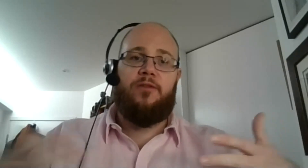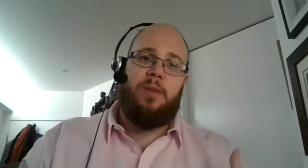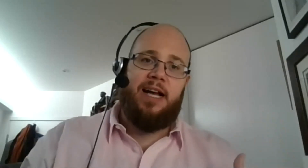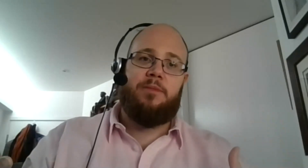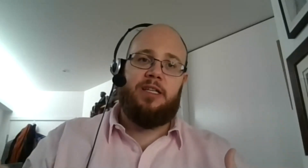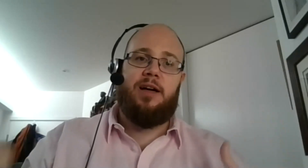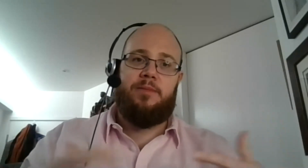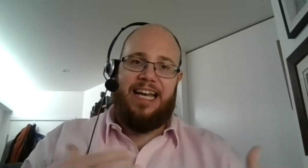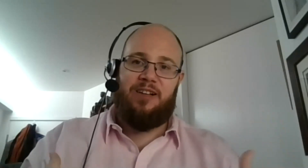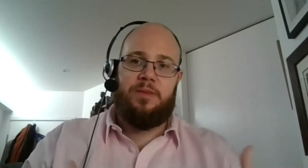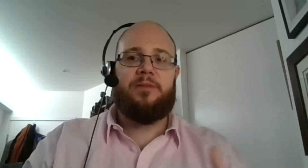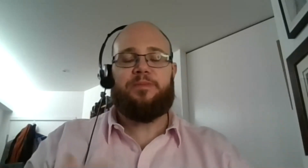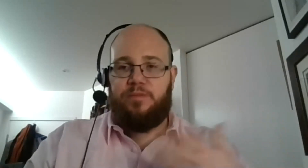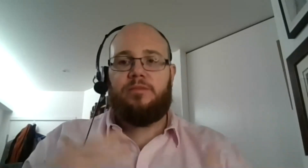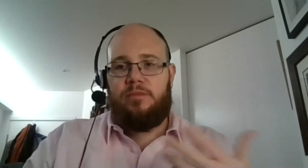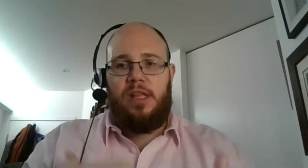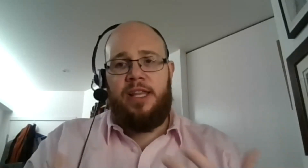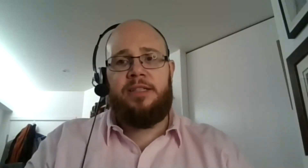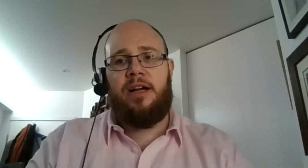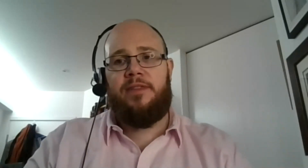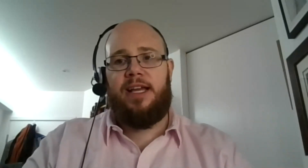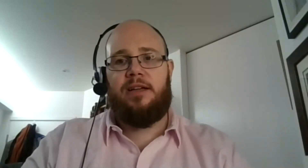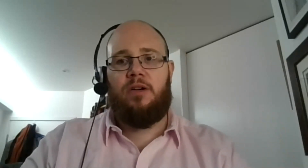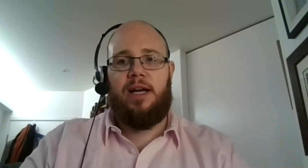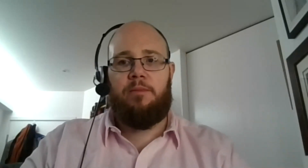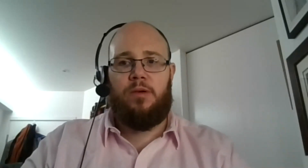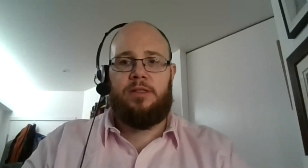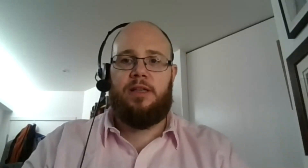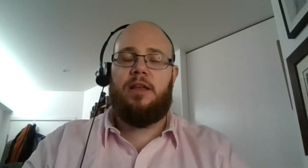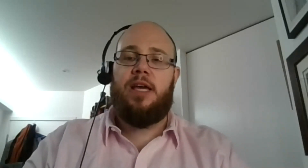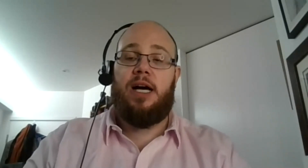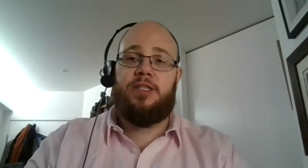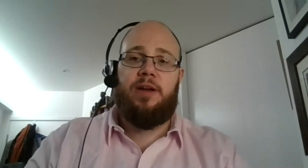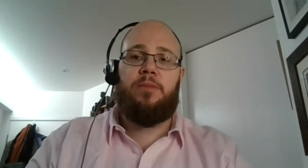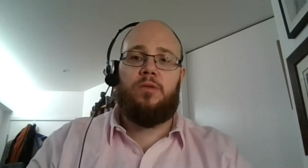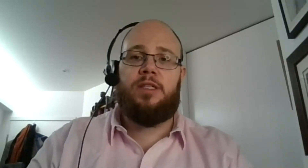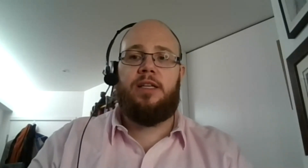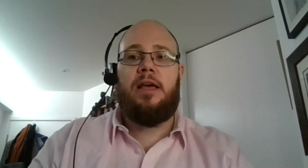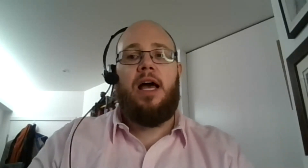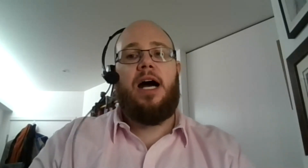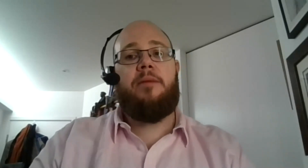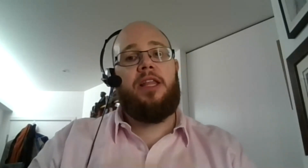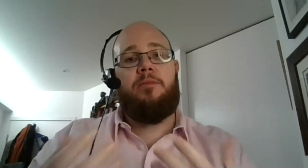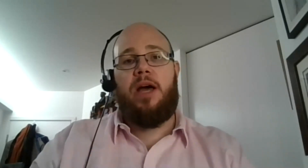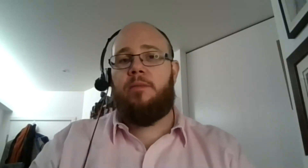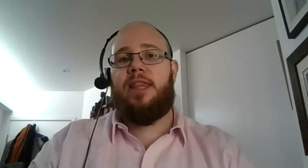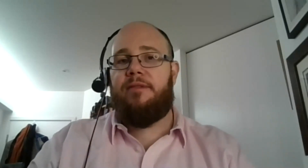and pick up times helps. Those kind of things are quite important. At the moment, there